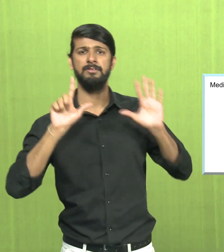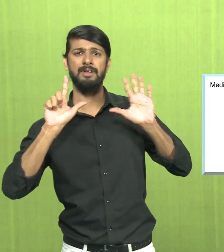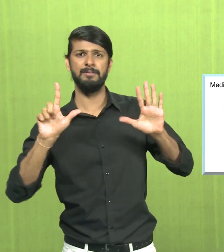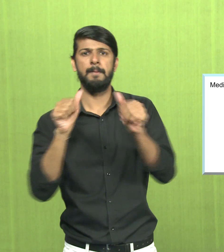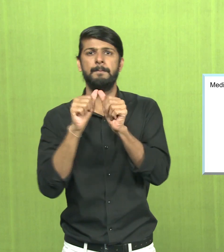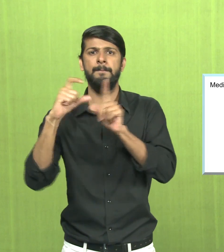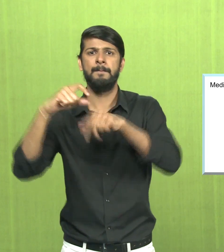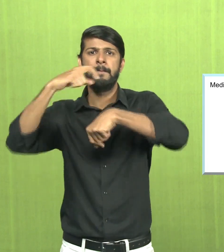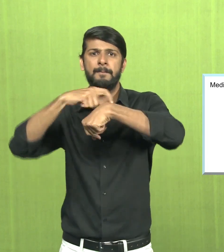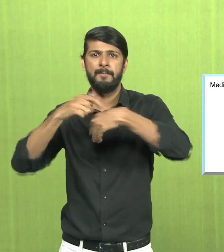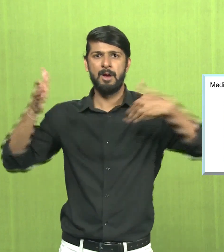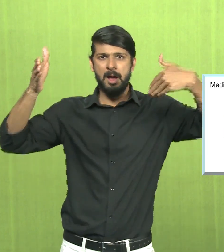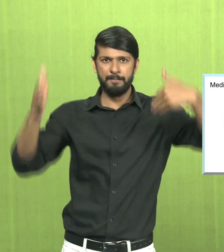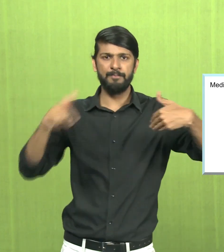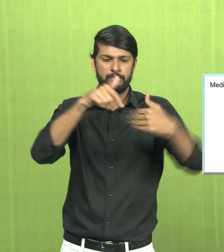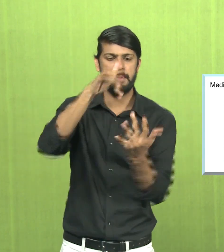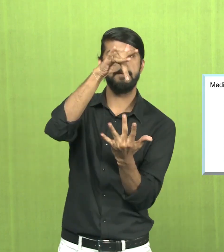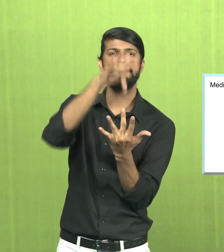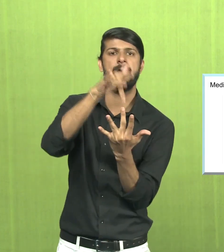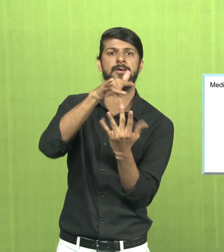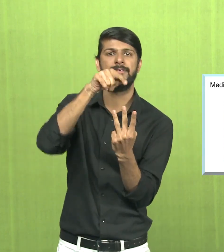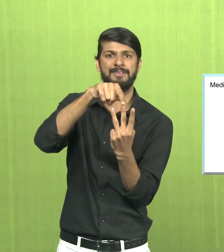1857 AD. This is known as the medieval period.